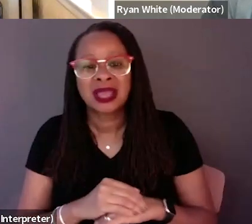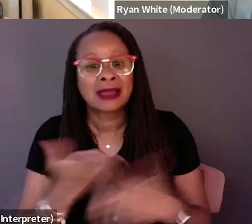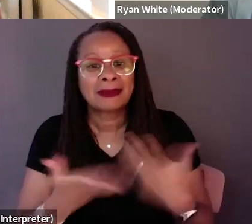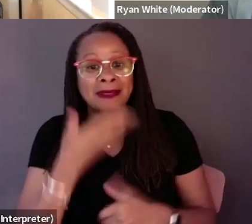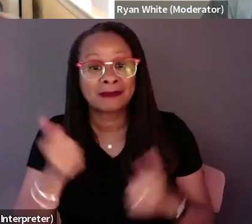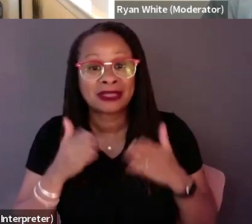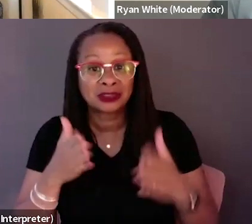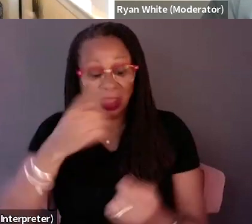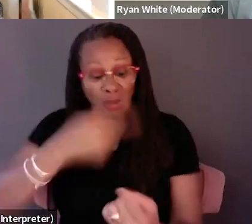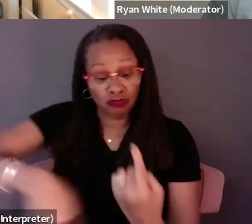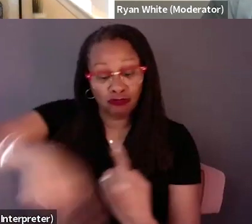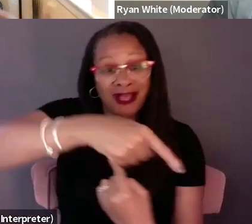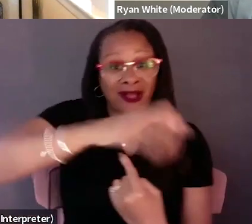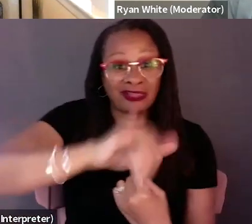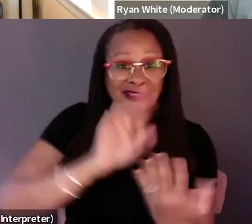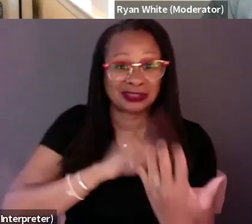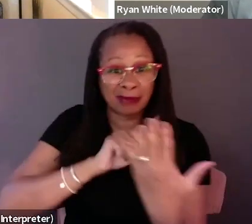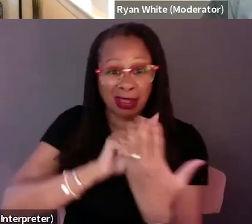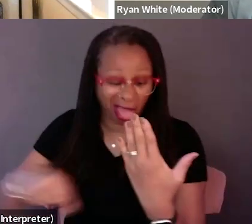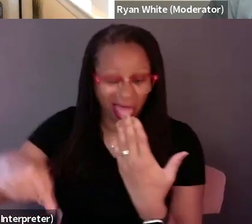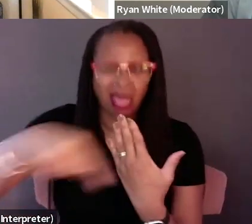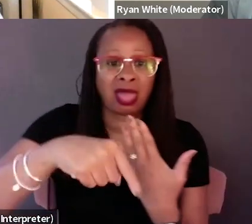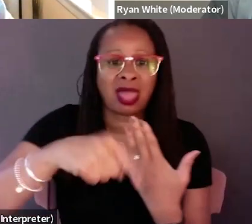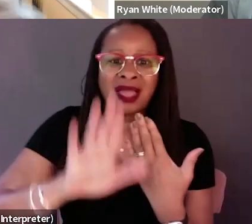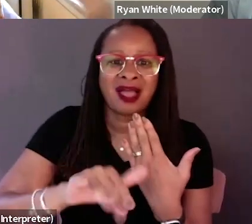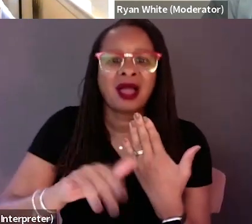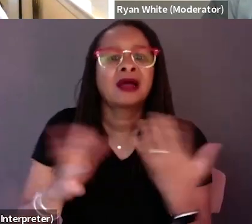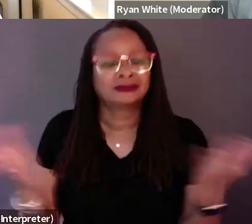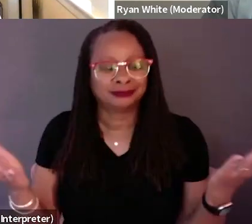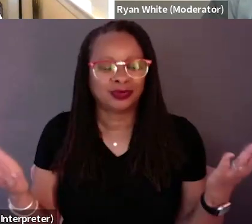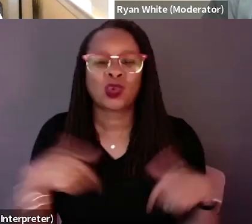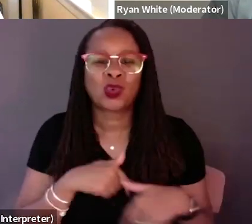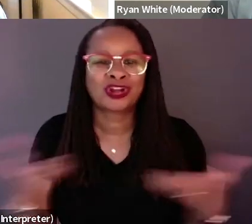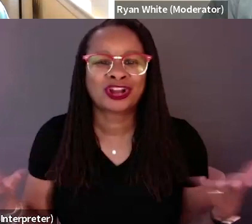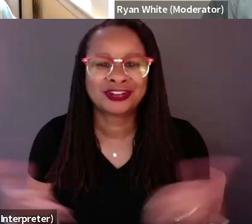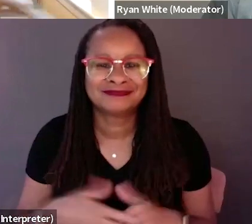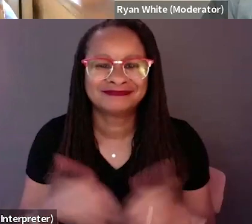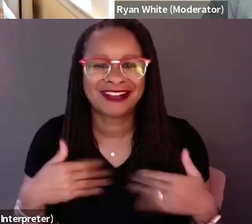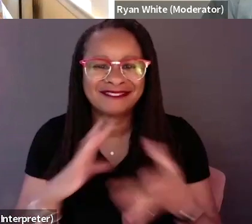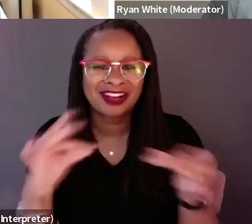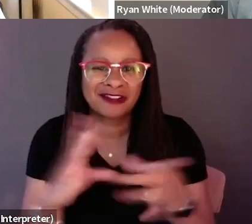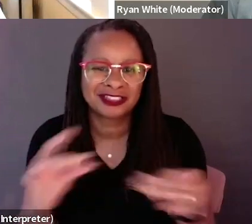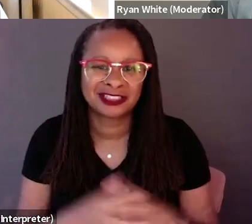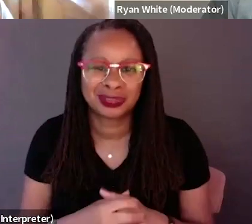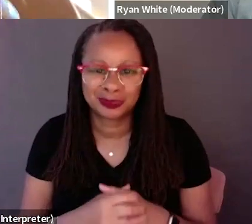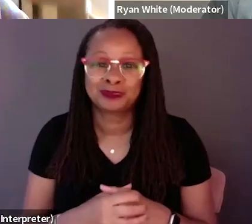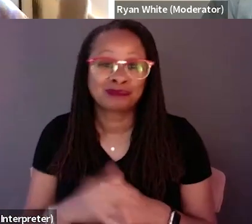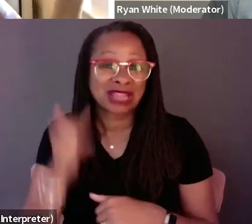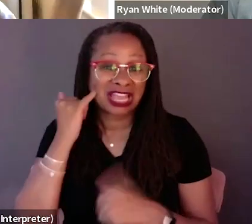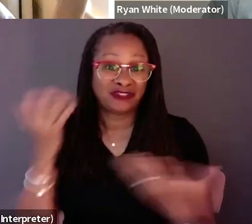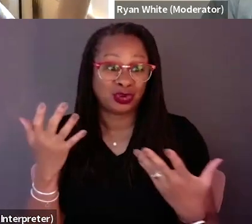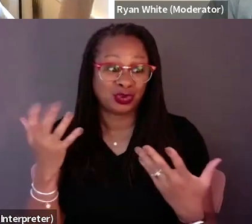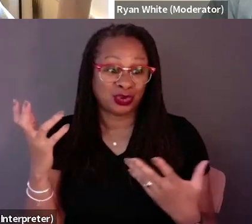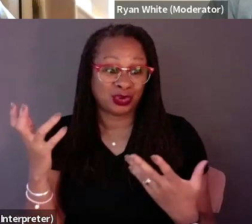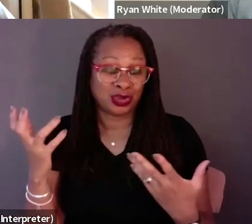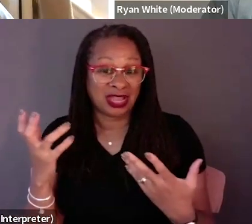the best way around those kind of barriers is like, no, here we all are. We're having a conversation. If you're hearing